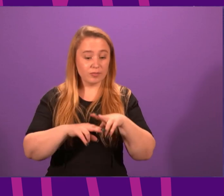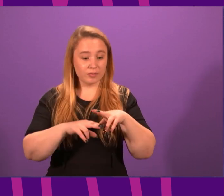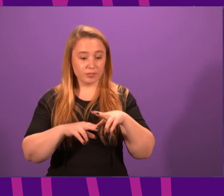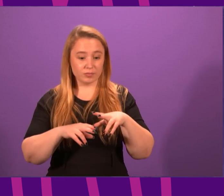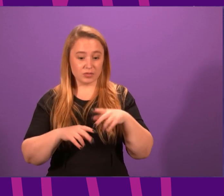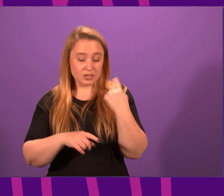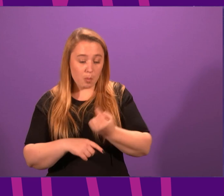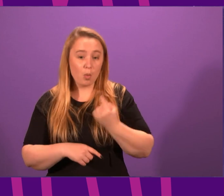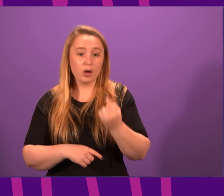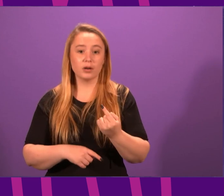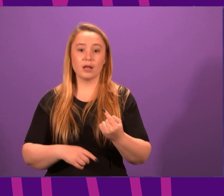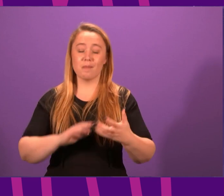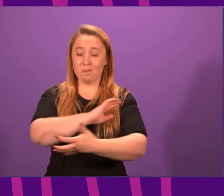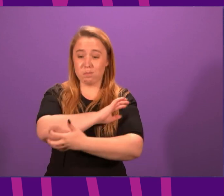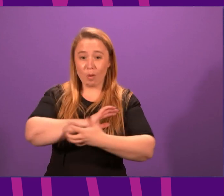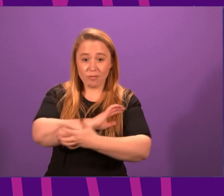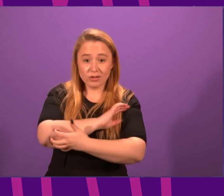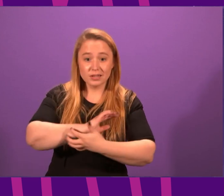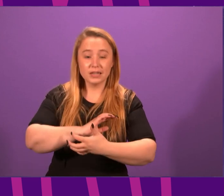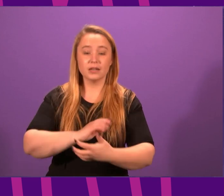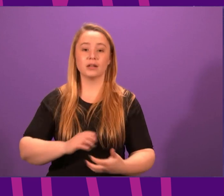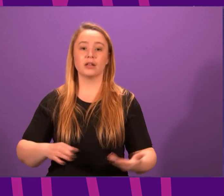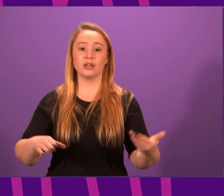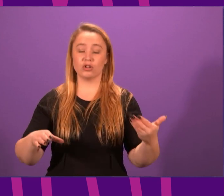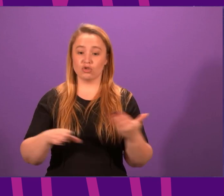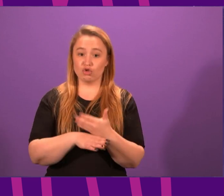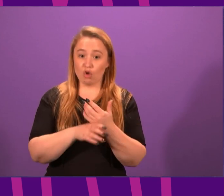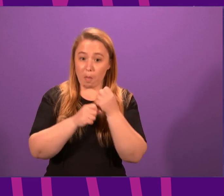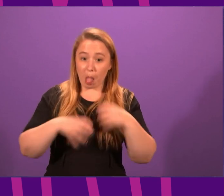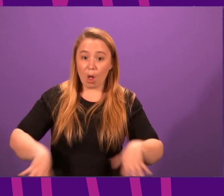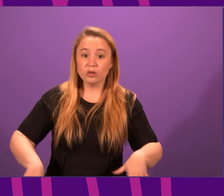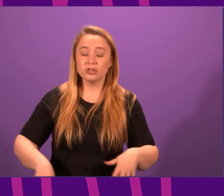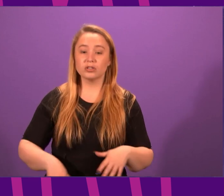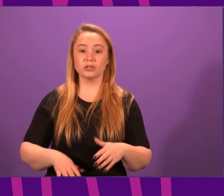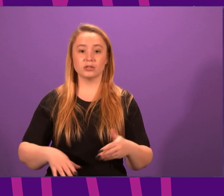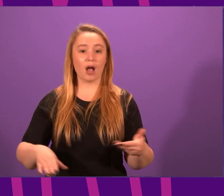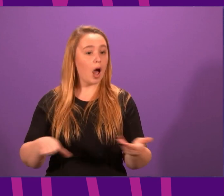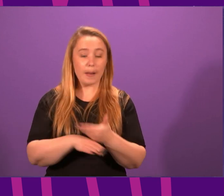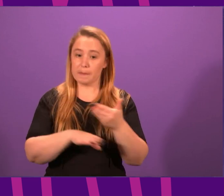some cases extreme poverty, unemployment, job losses, the